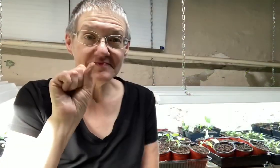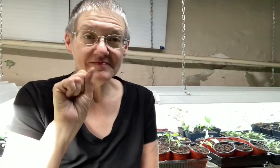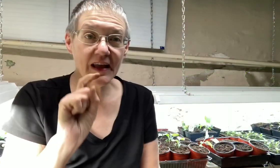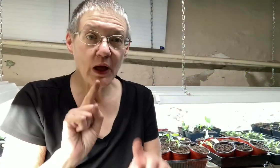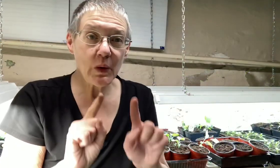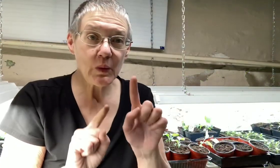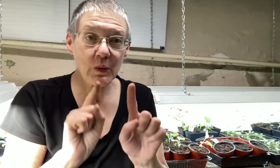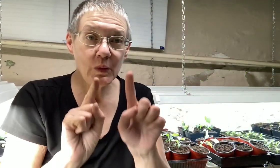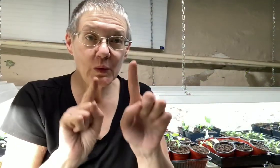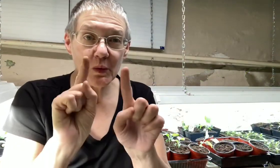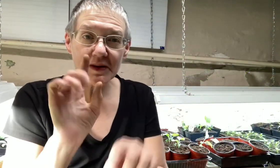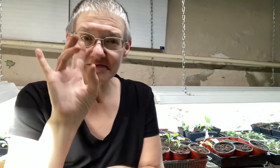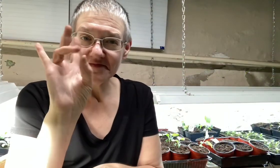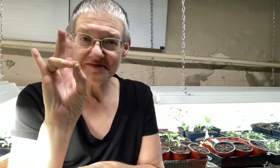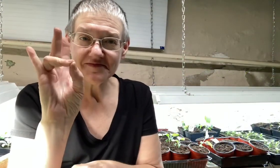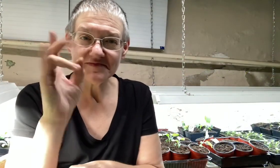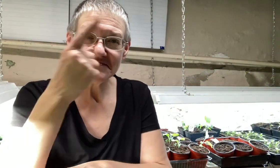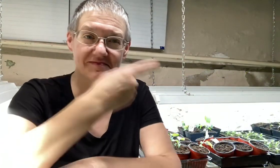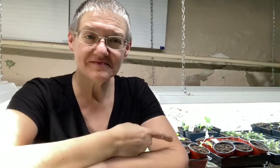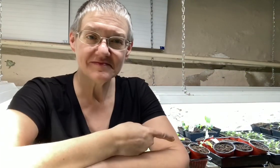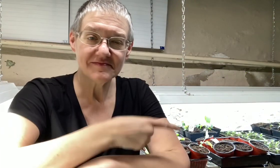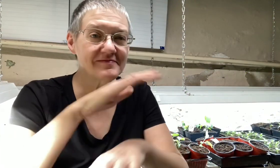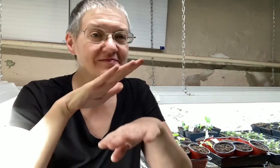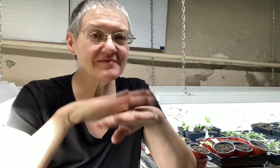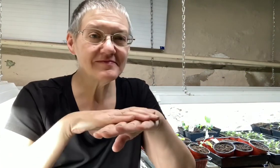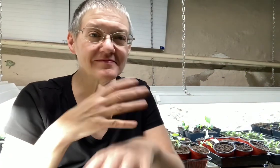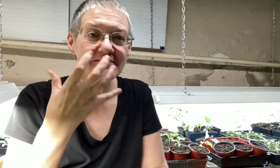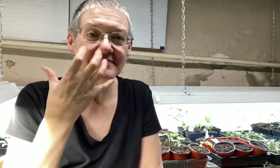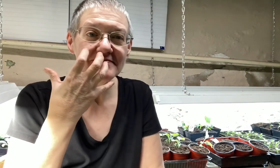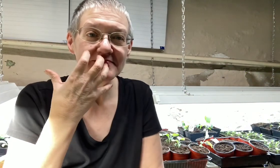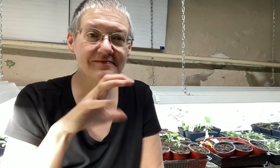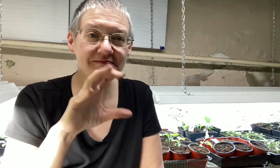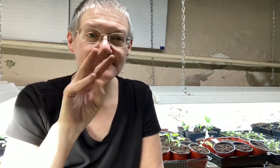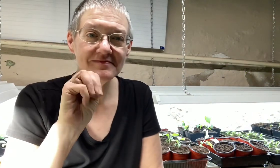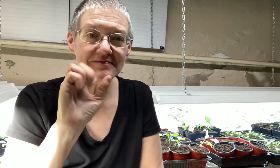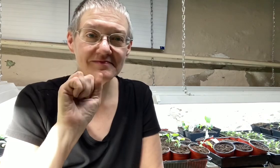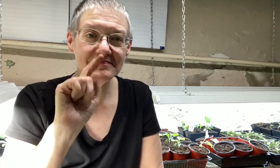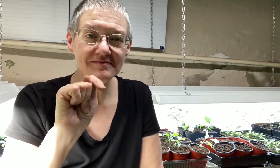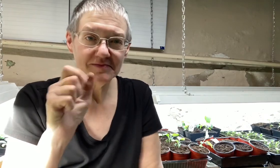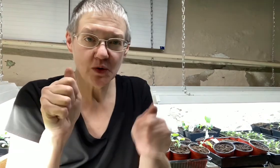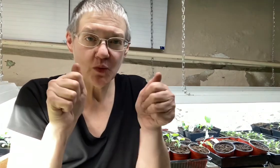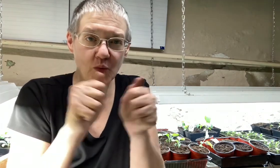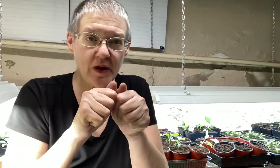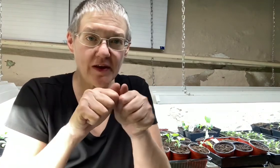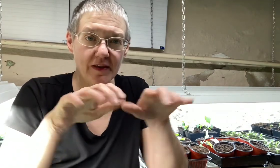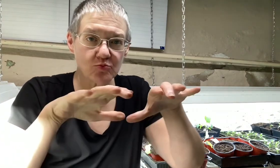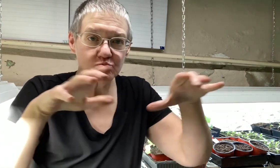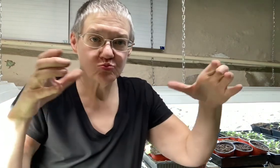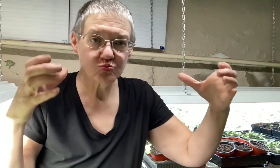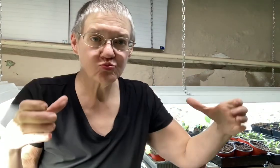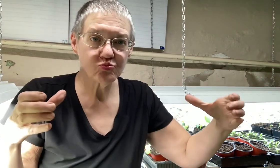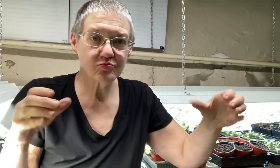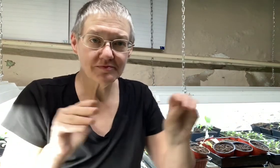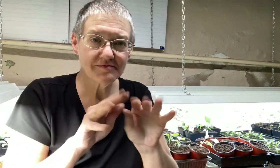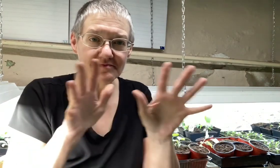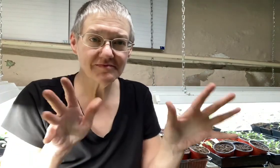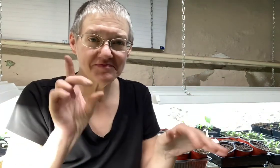The seeds germinated in 7 days on a heat mat covered with a humidity dome.